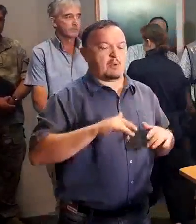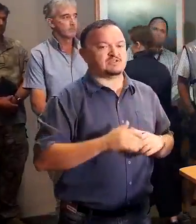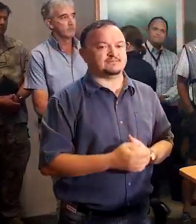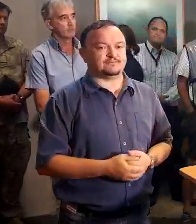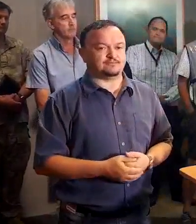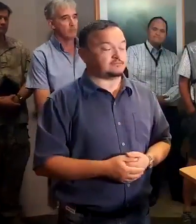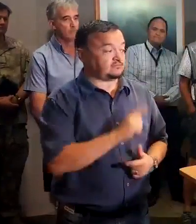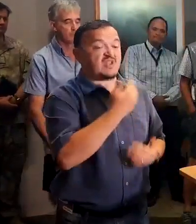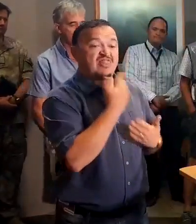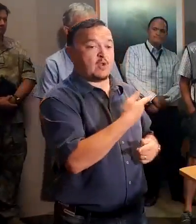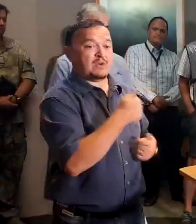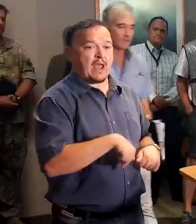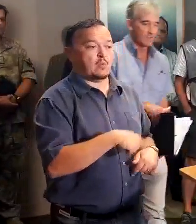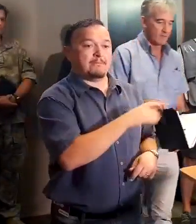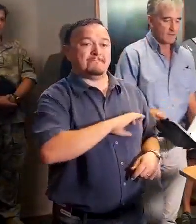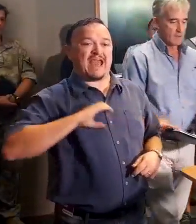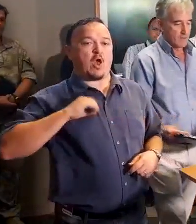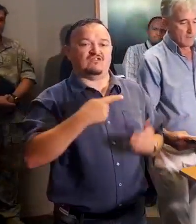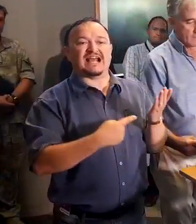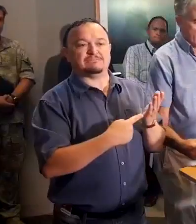Thank you. The Mayor of Tasman.